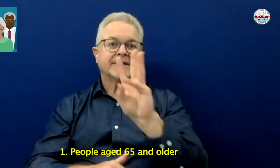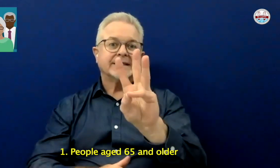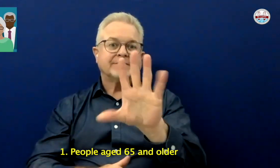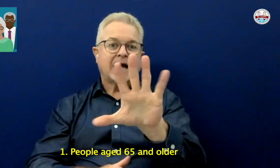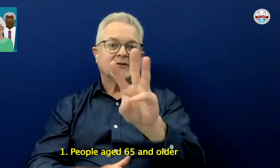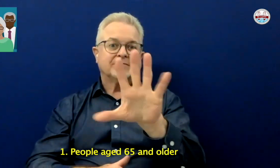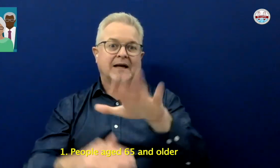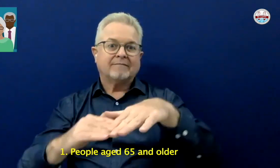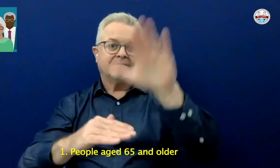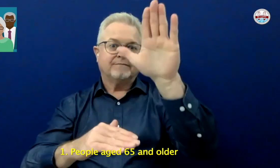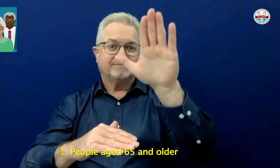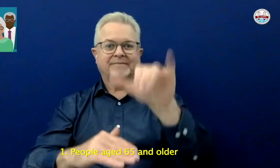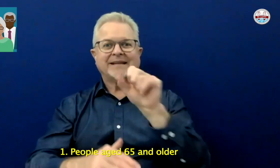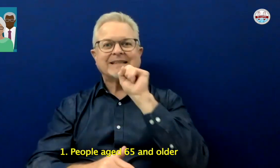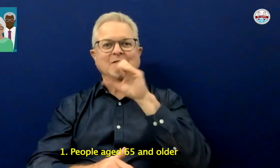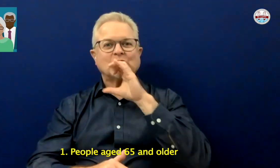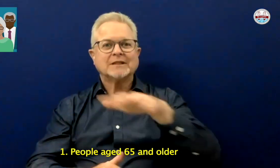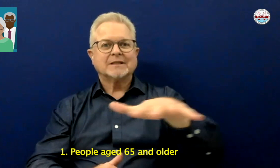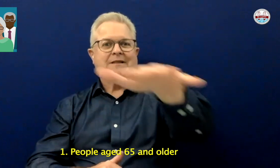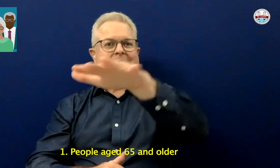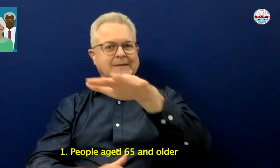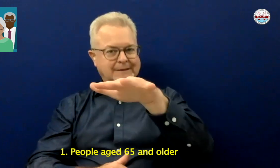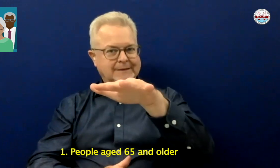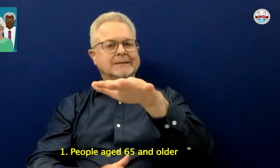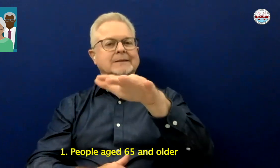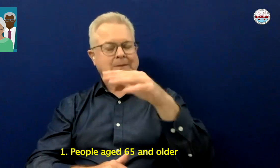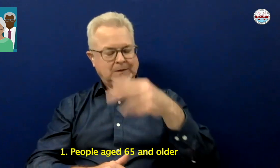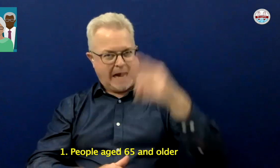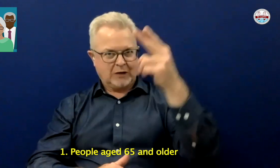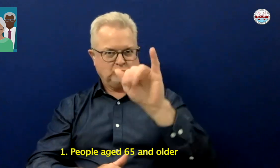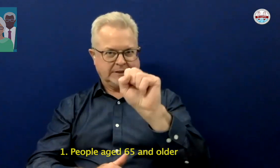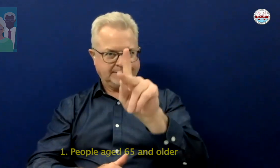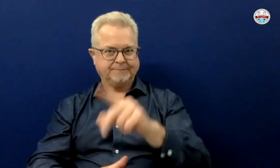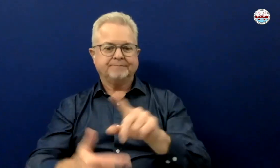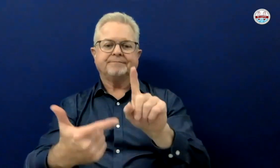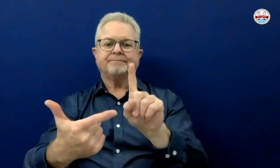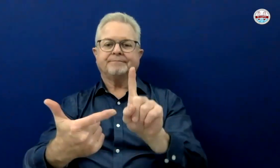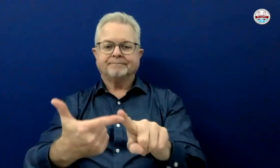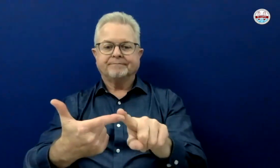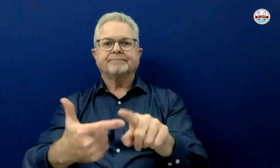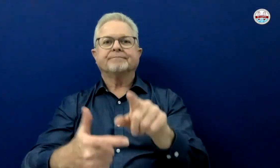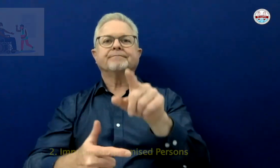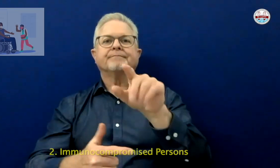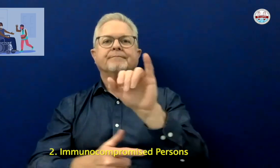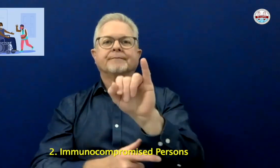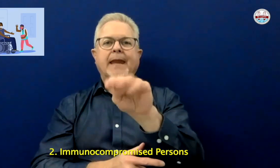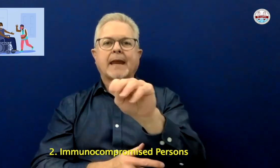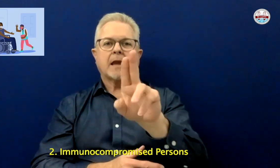first category are people who are 65 of age and above. They are considered high risk. The